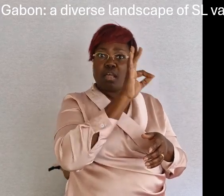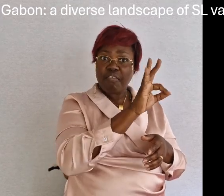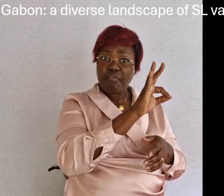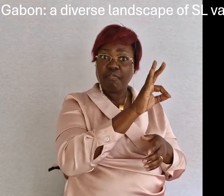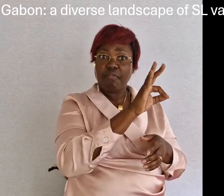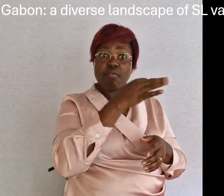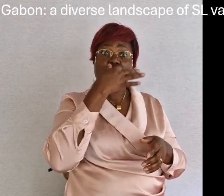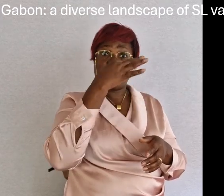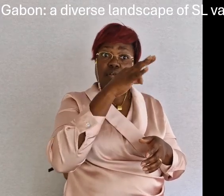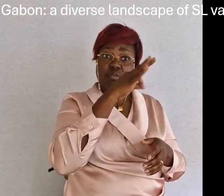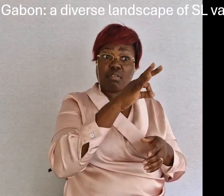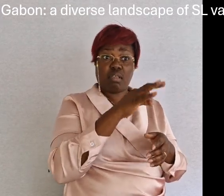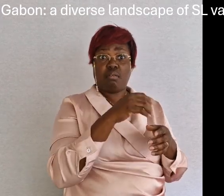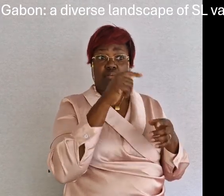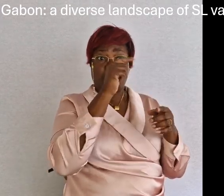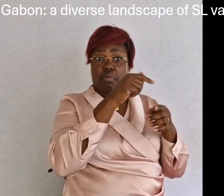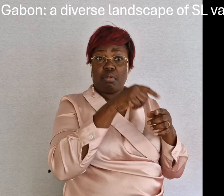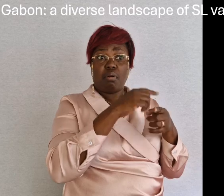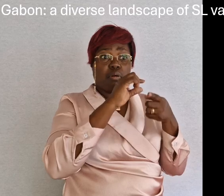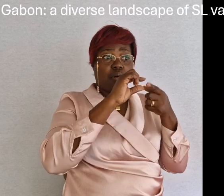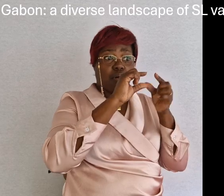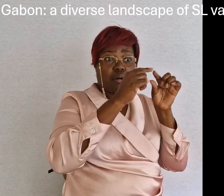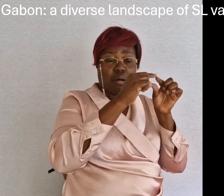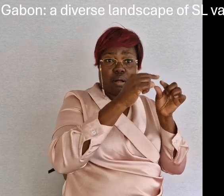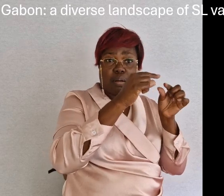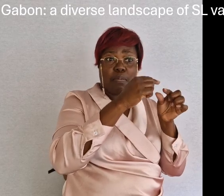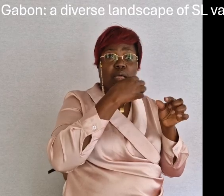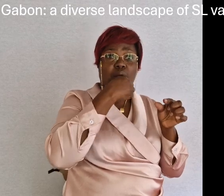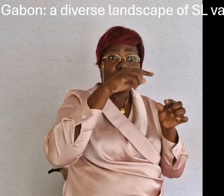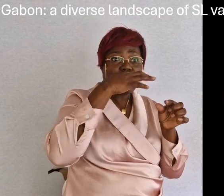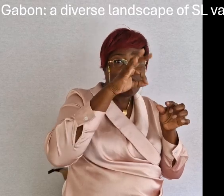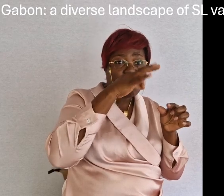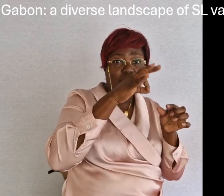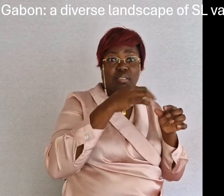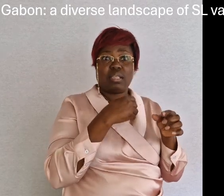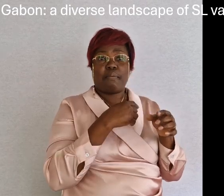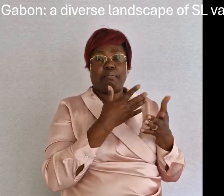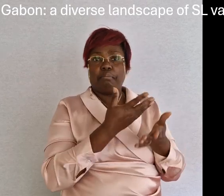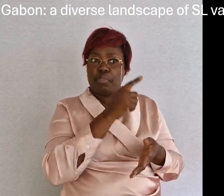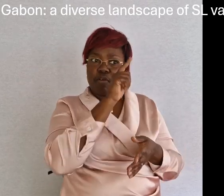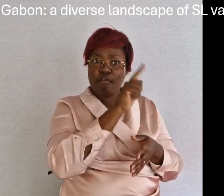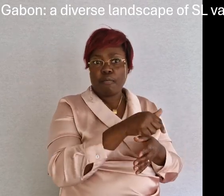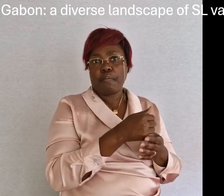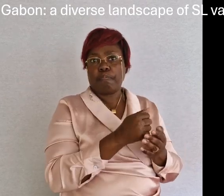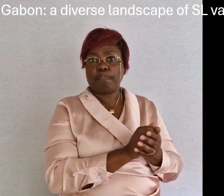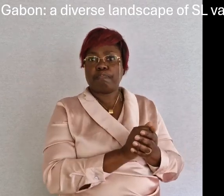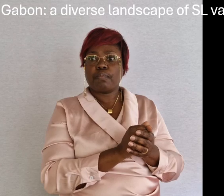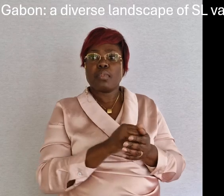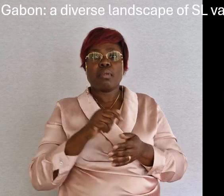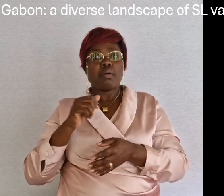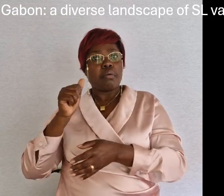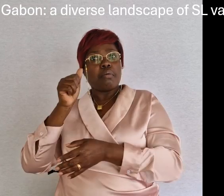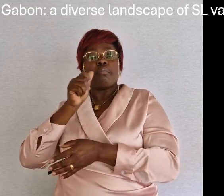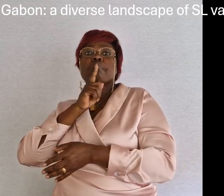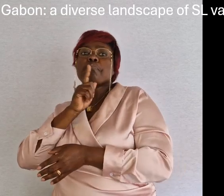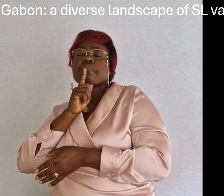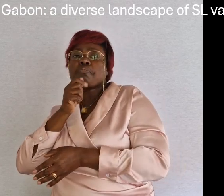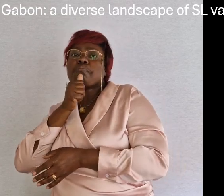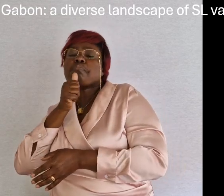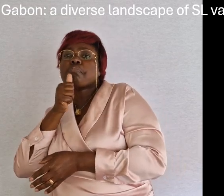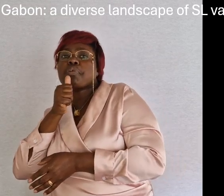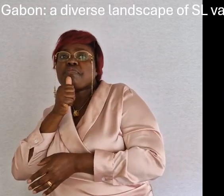basically, they were using LSF, so the French sign language was used there with the grammar of French, and that's what they were